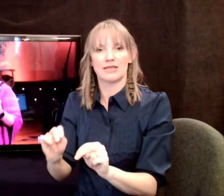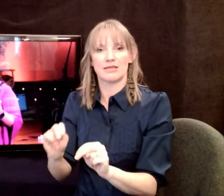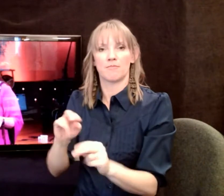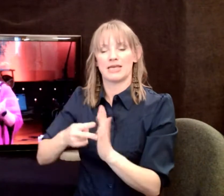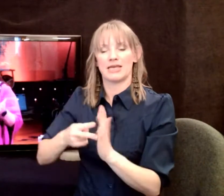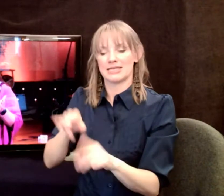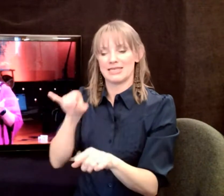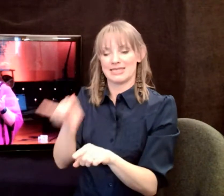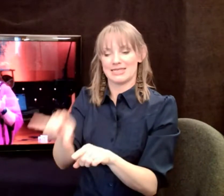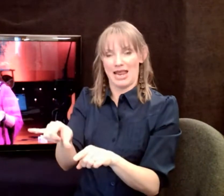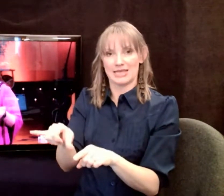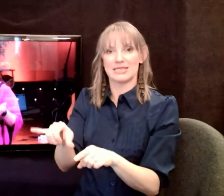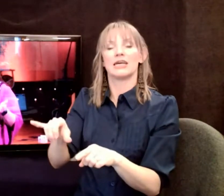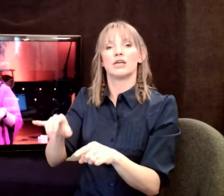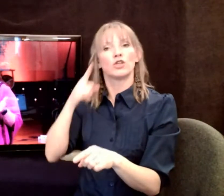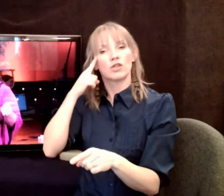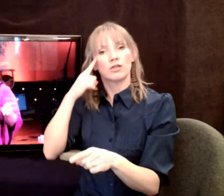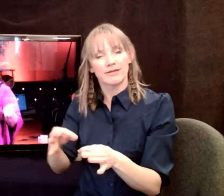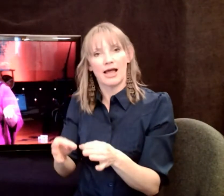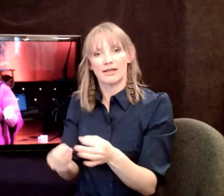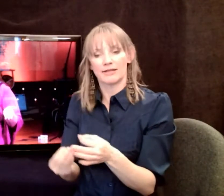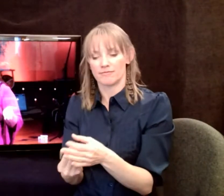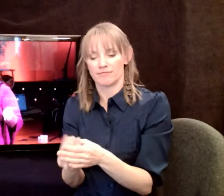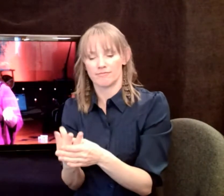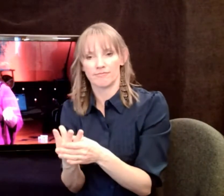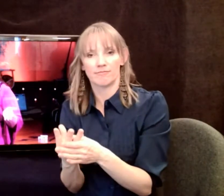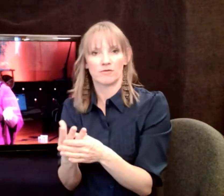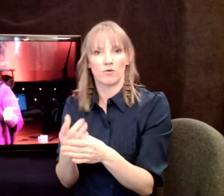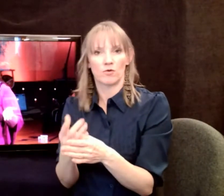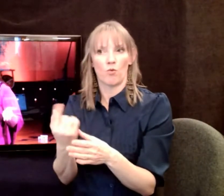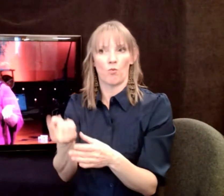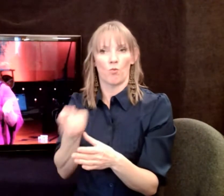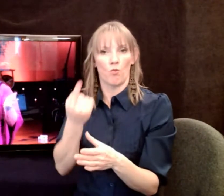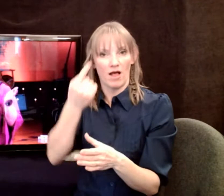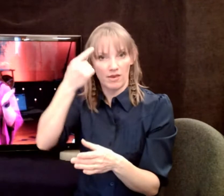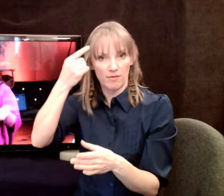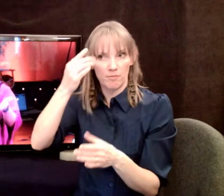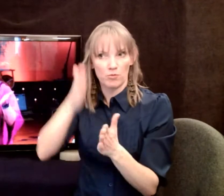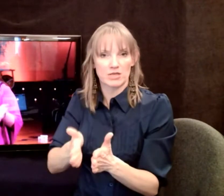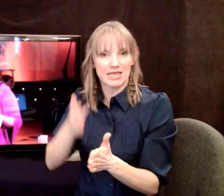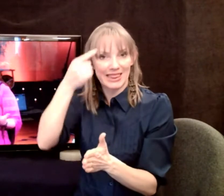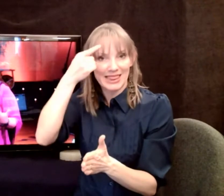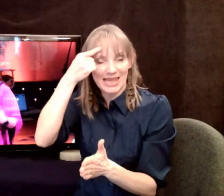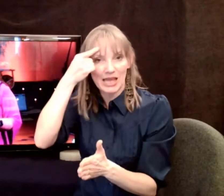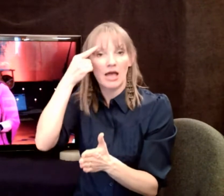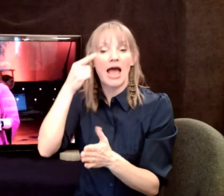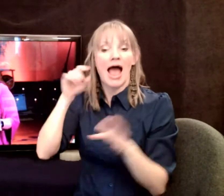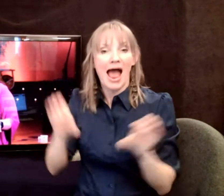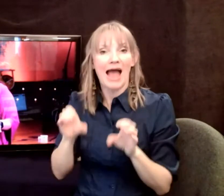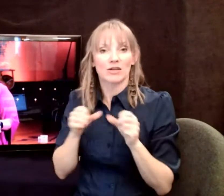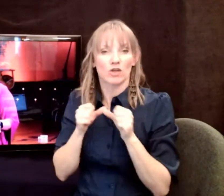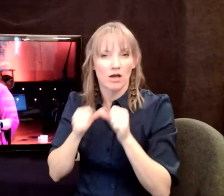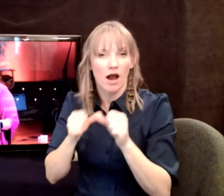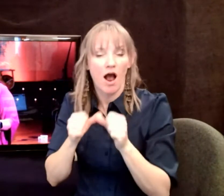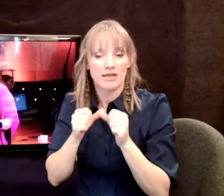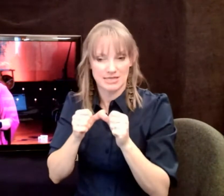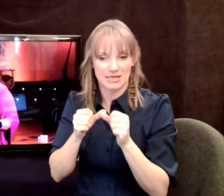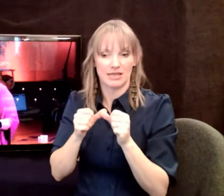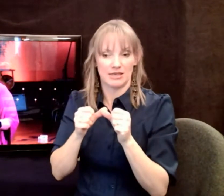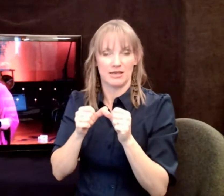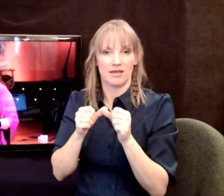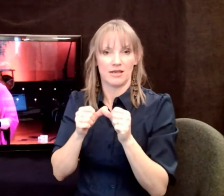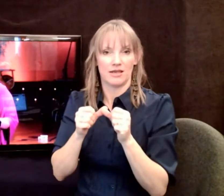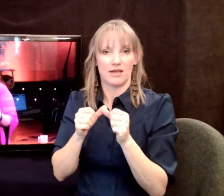the attraction and repulsion in the experience of the one thinking. There is constant action on the subjective side of